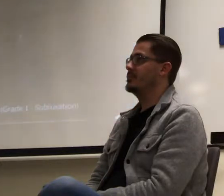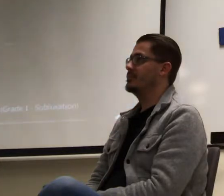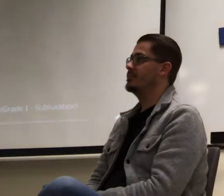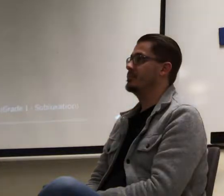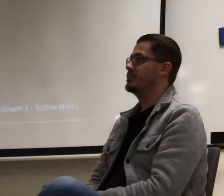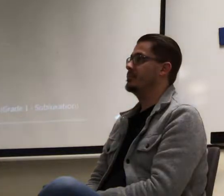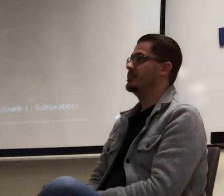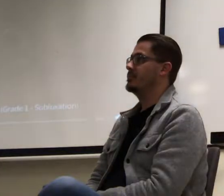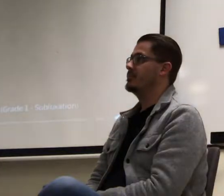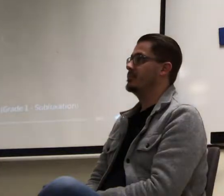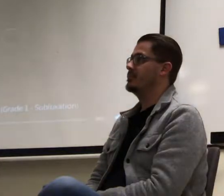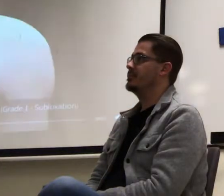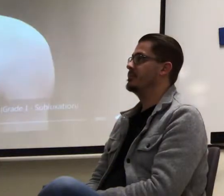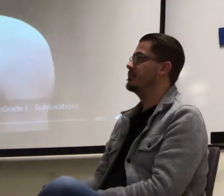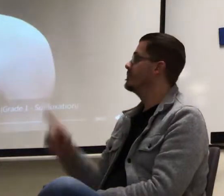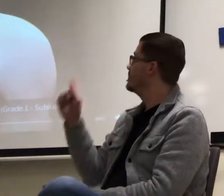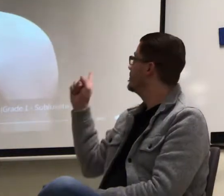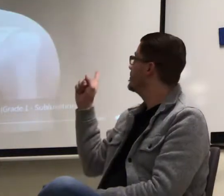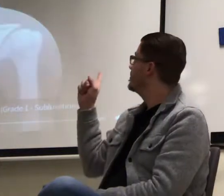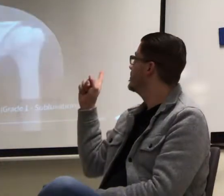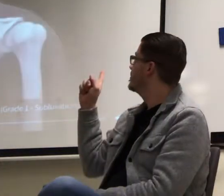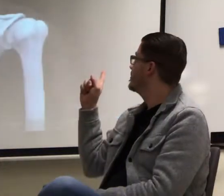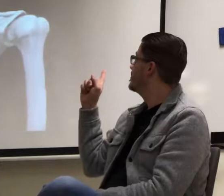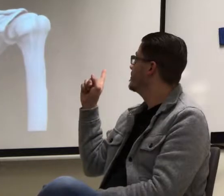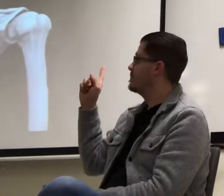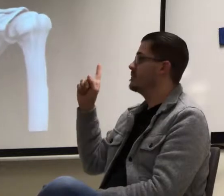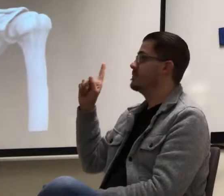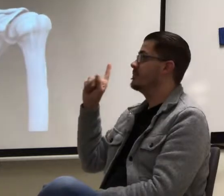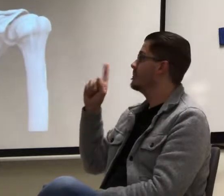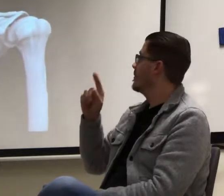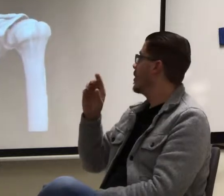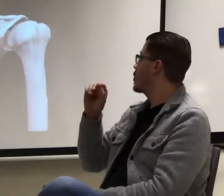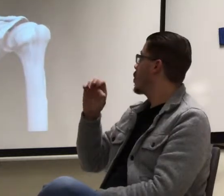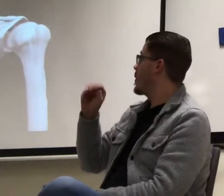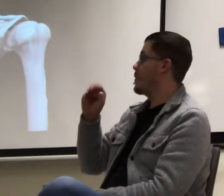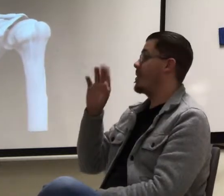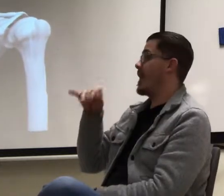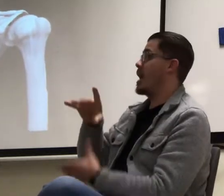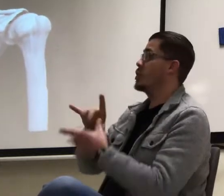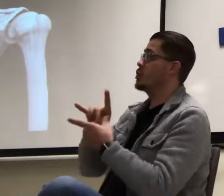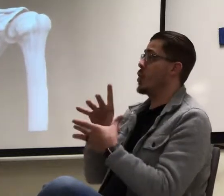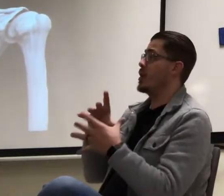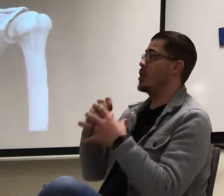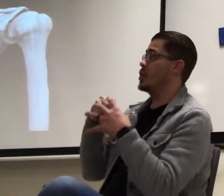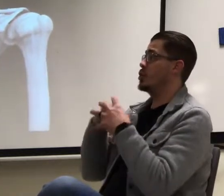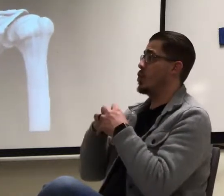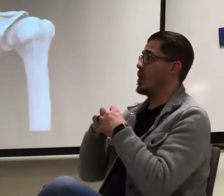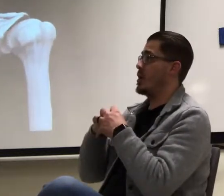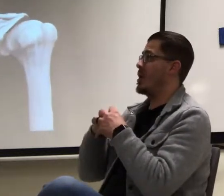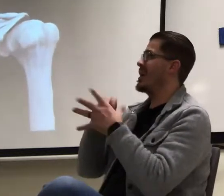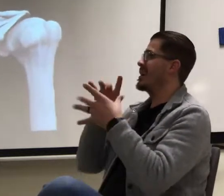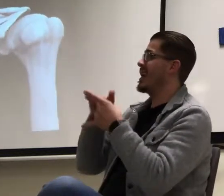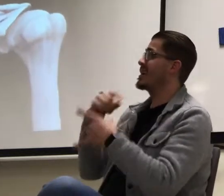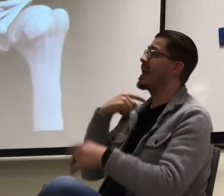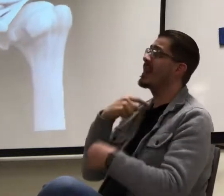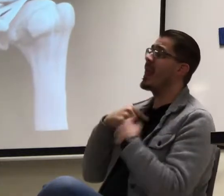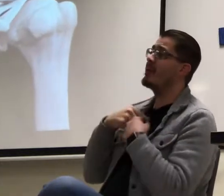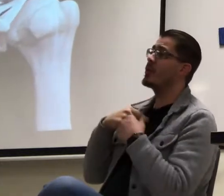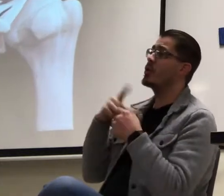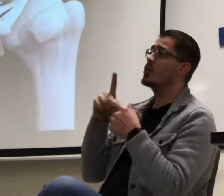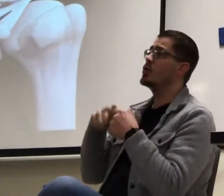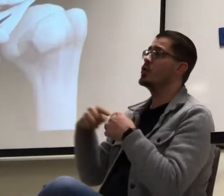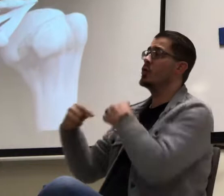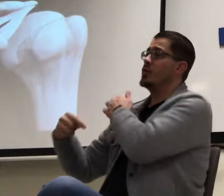Here's a grade 1 dislocation of that joint. The acromioclavicular joint is a joint in the shoulder that connects the clavicle bone to